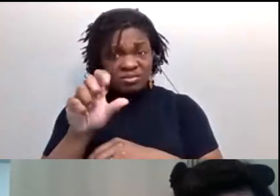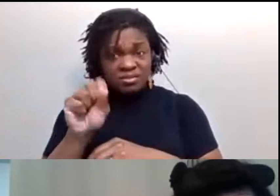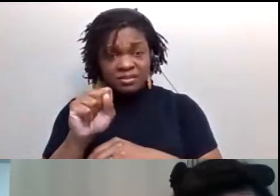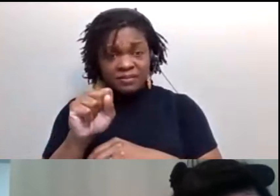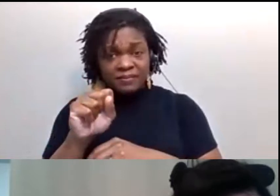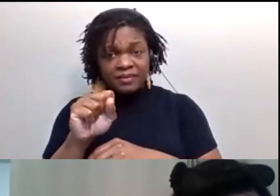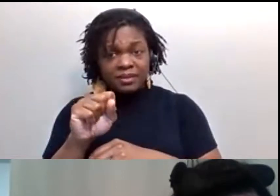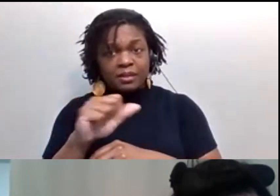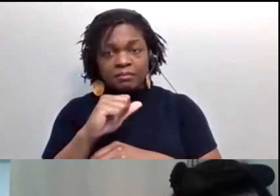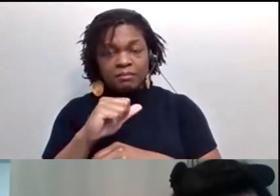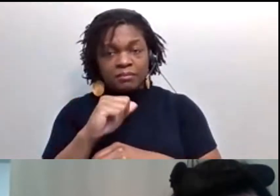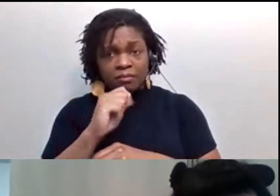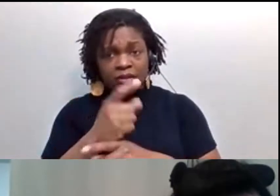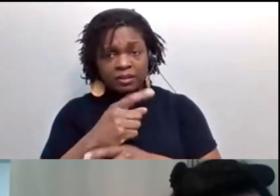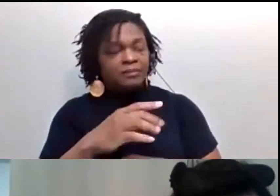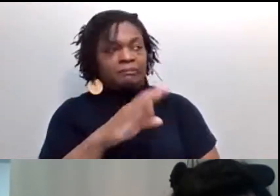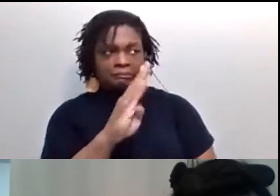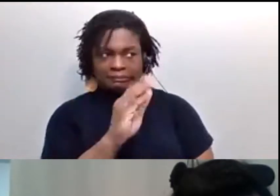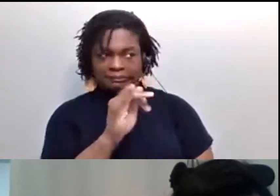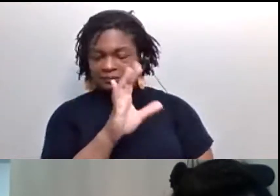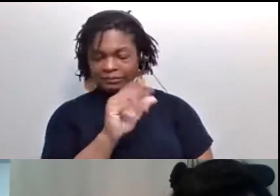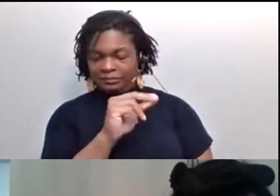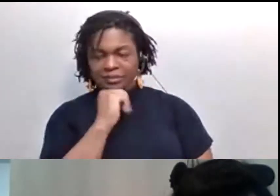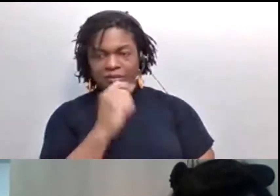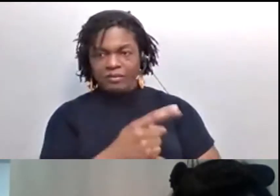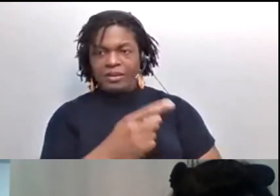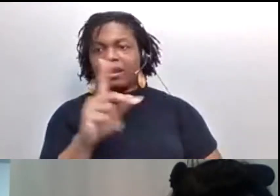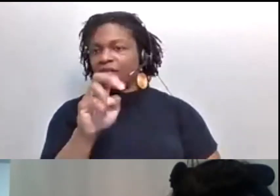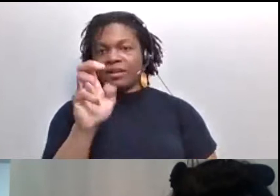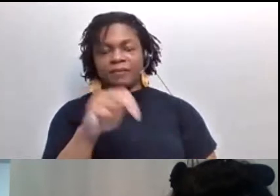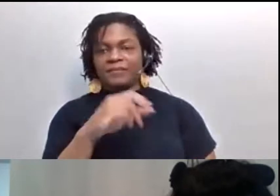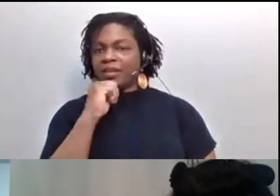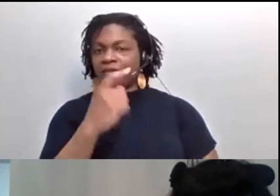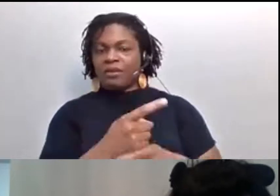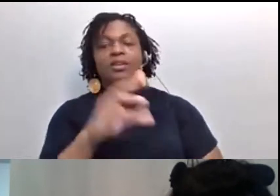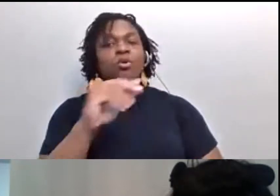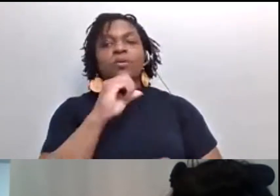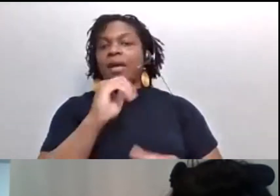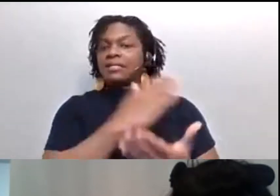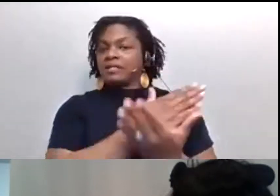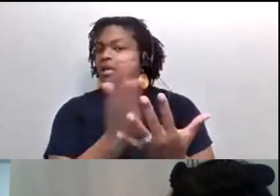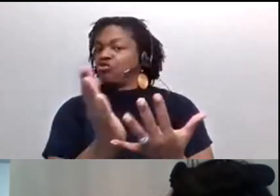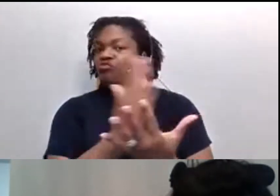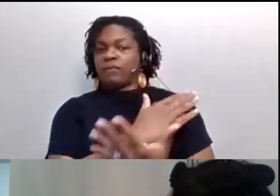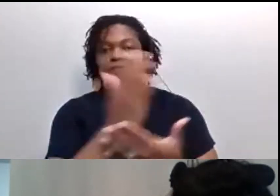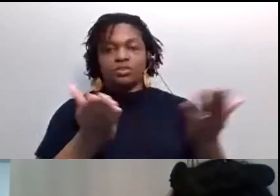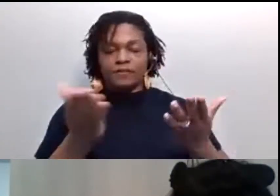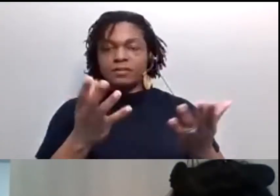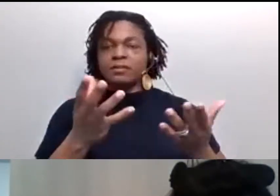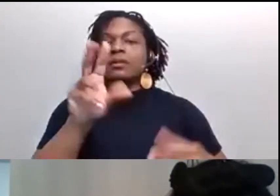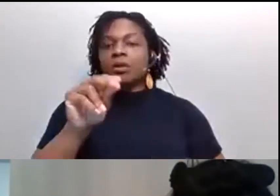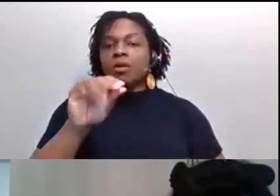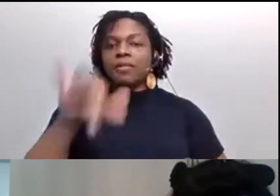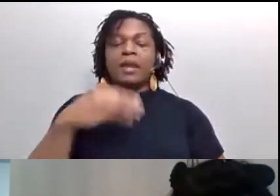right. It was not the spectrum of services. It was the home and